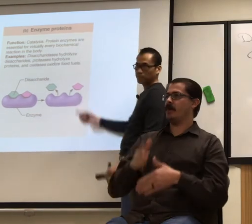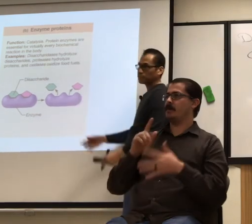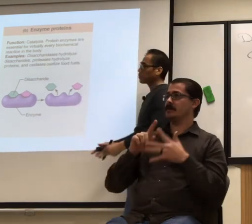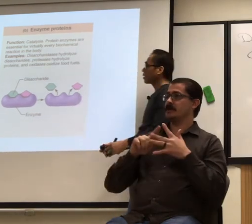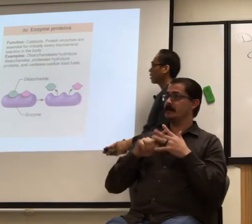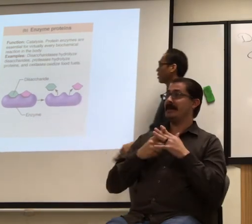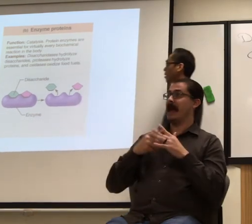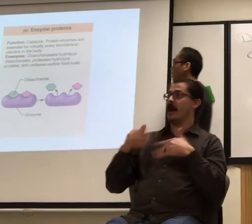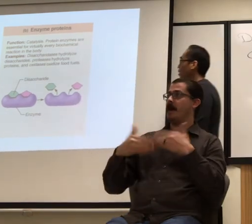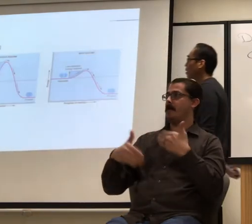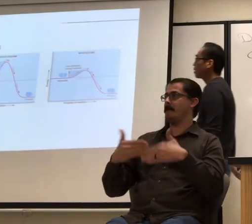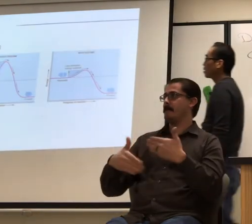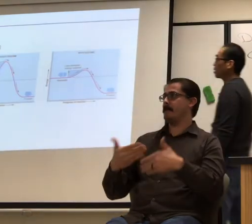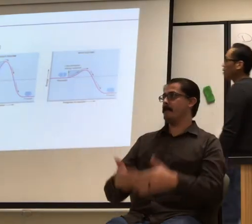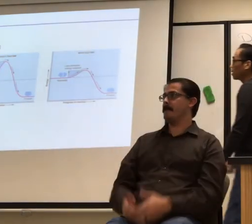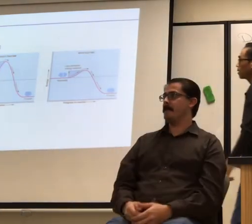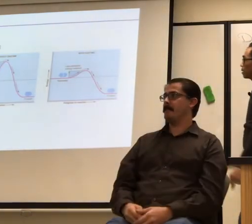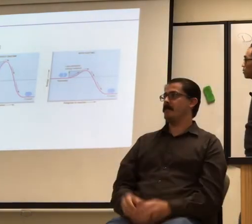up.